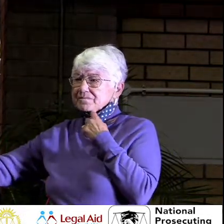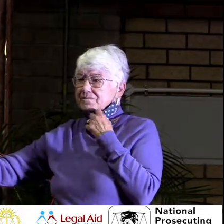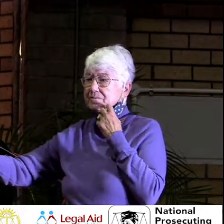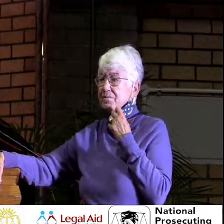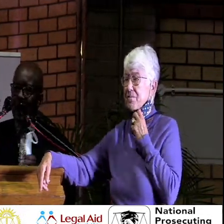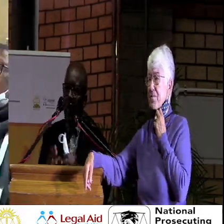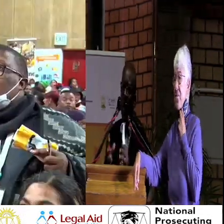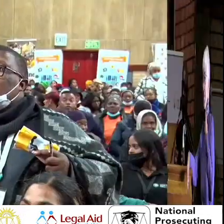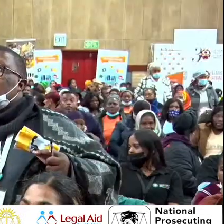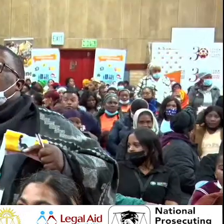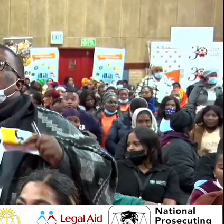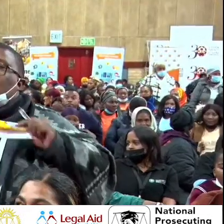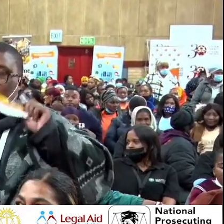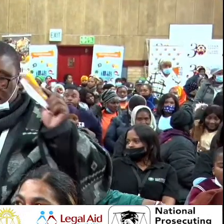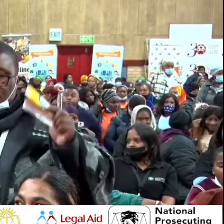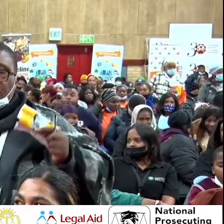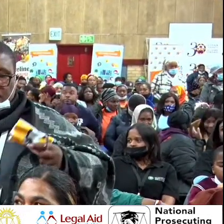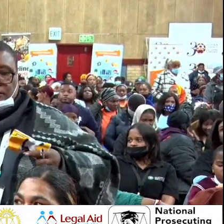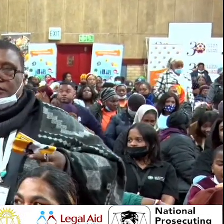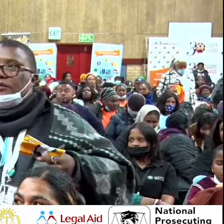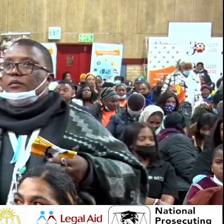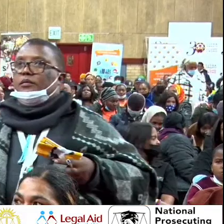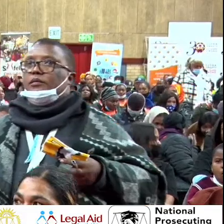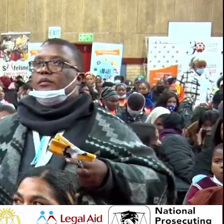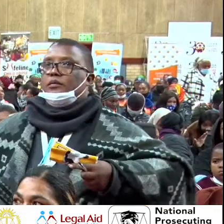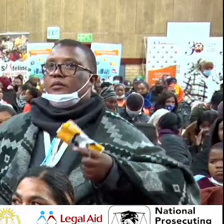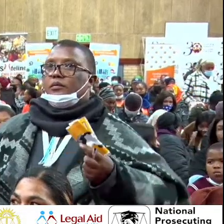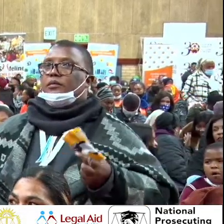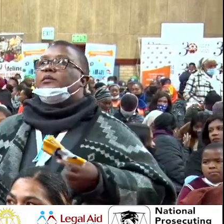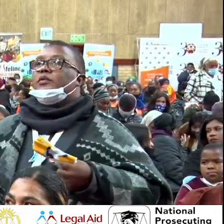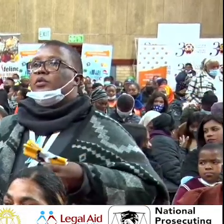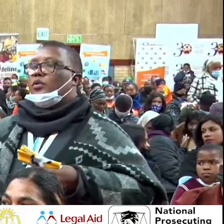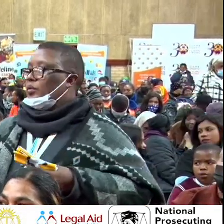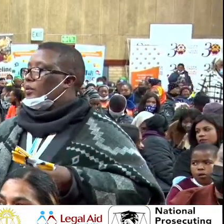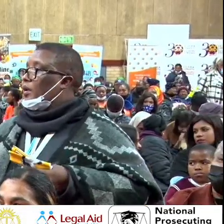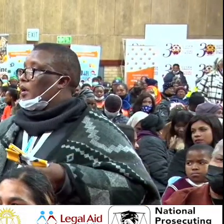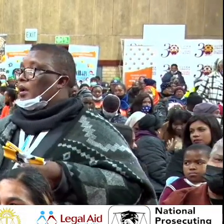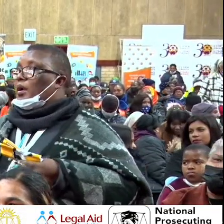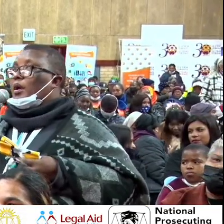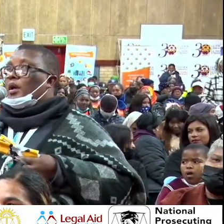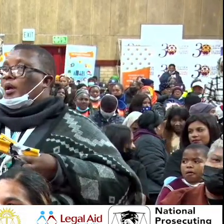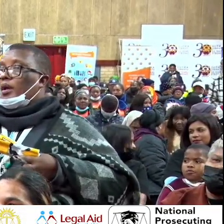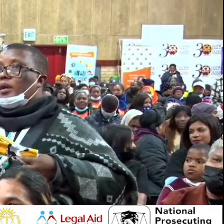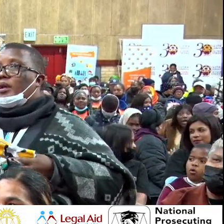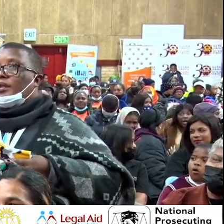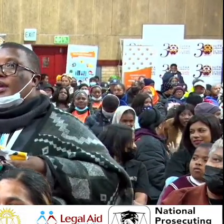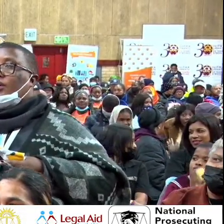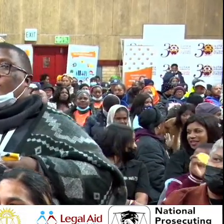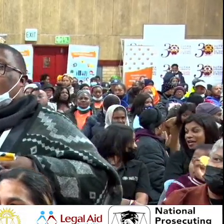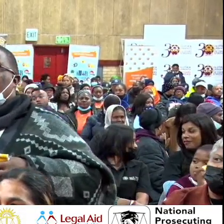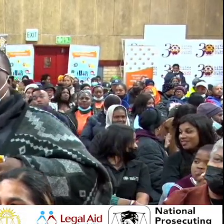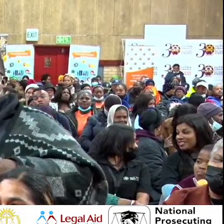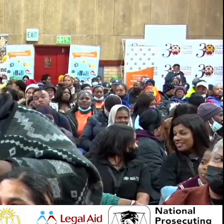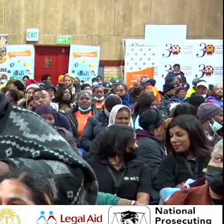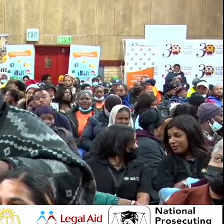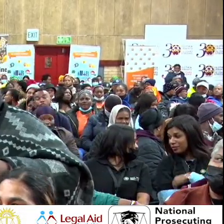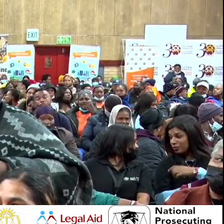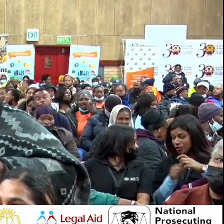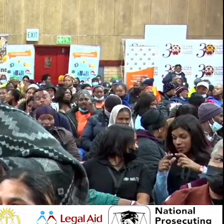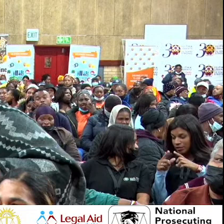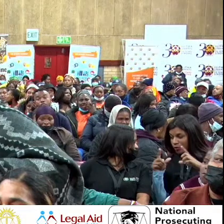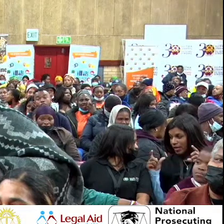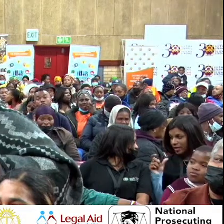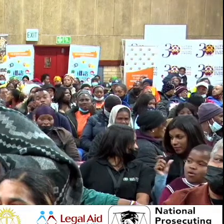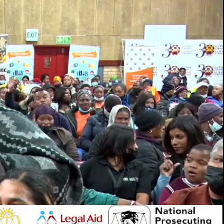So we'll answer all the questions together. The officials are noting them. Yeah. Thank you, Program Director.